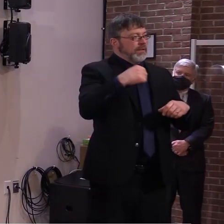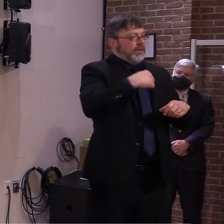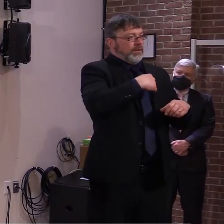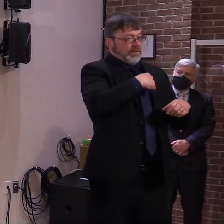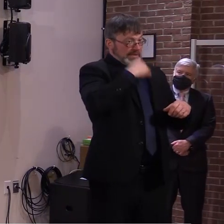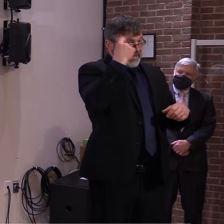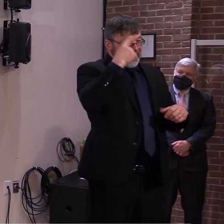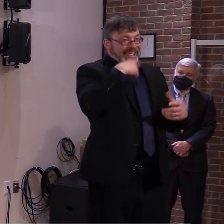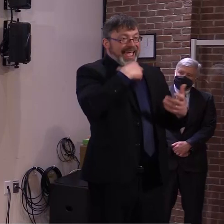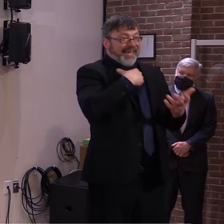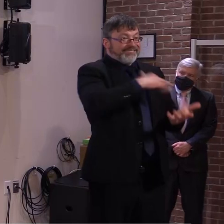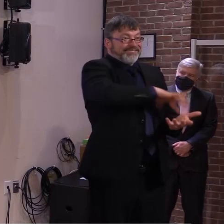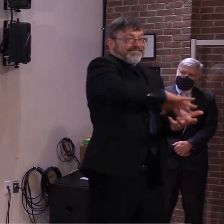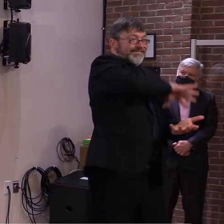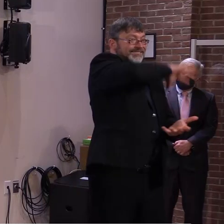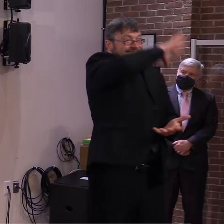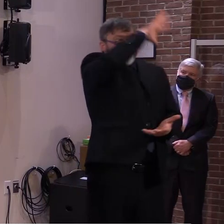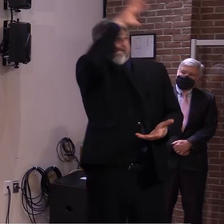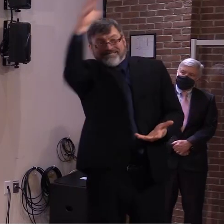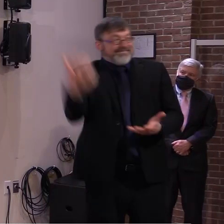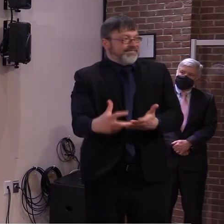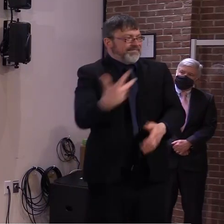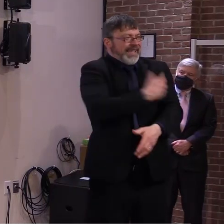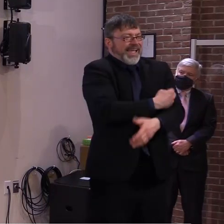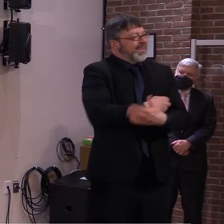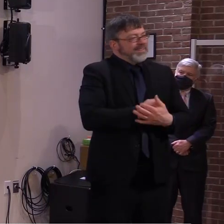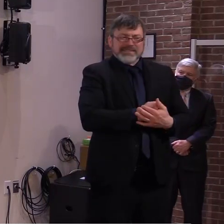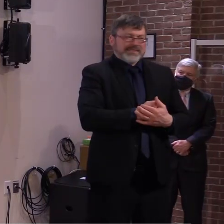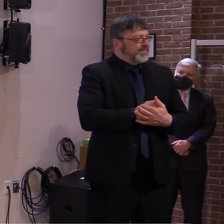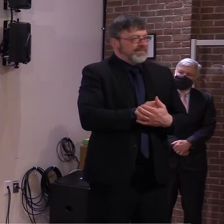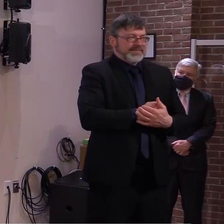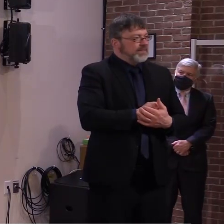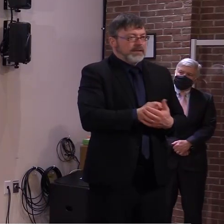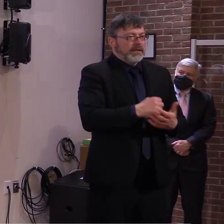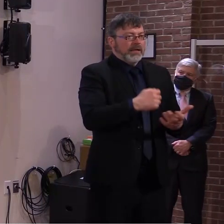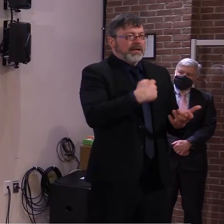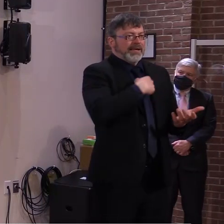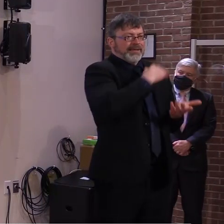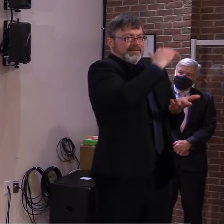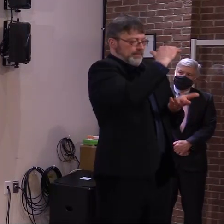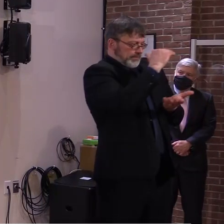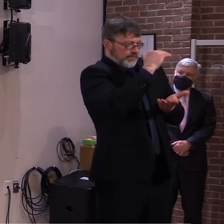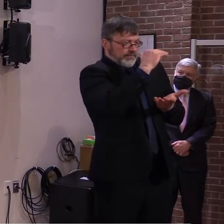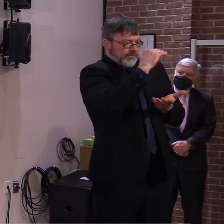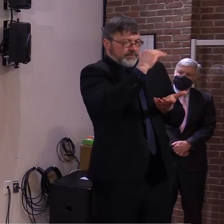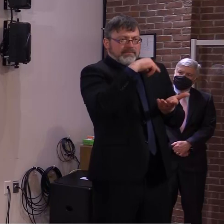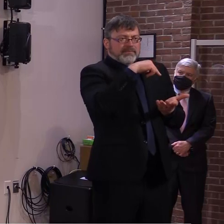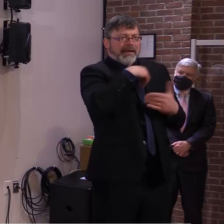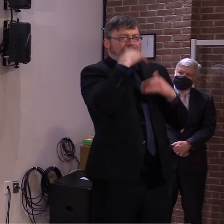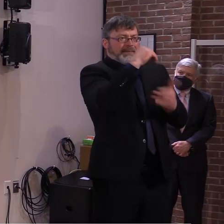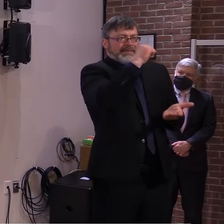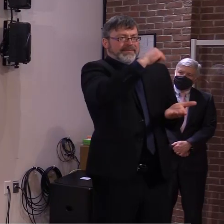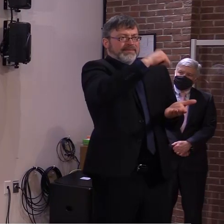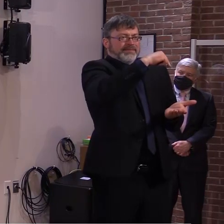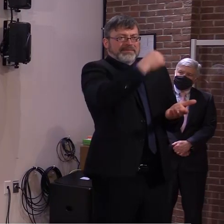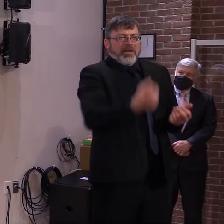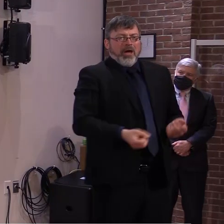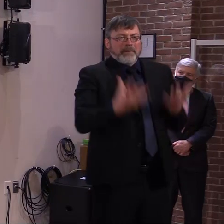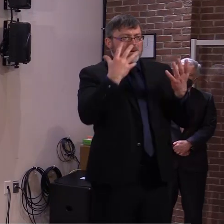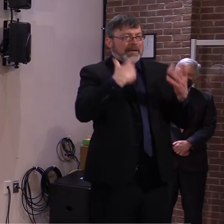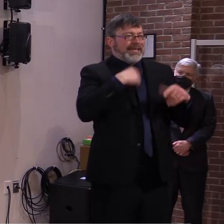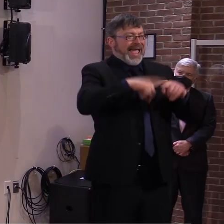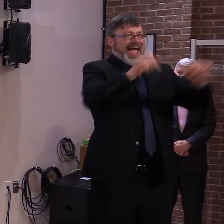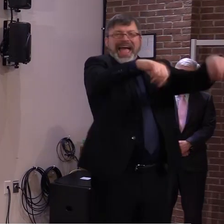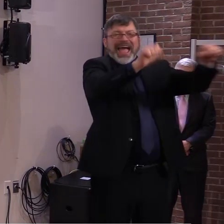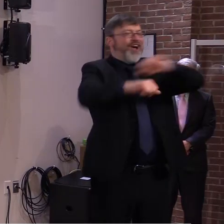of vaccine coming into the state, and we're distributing it in a way that we think is the most efficient and the most effective. And